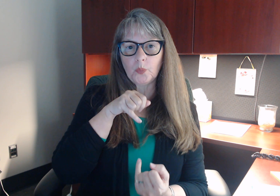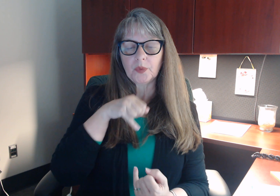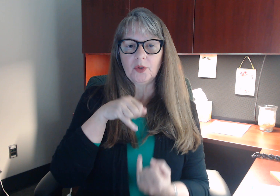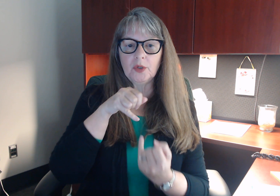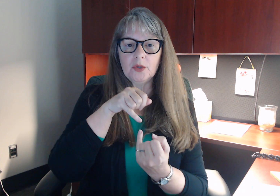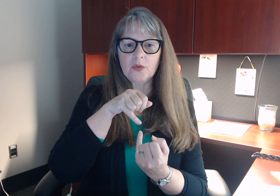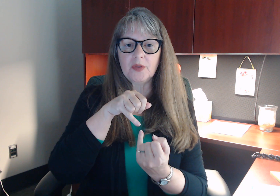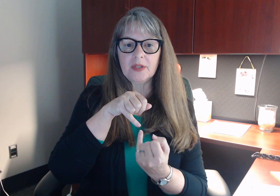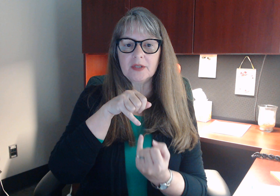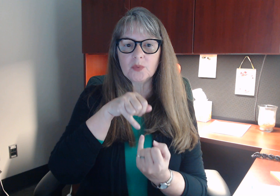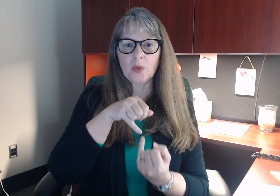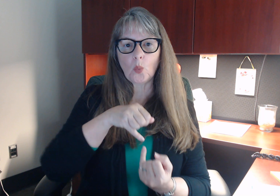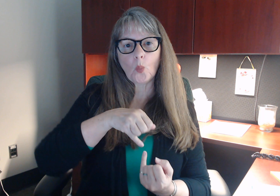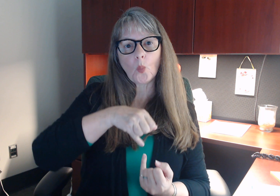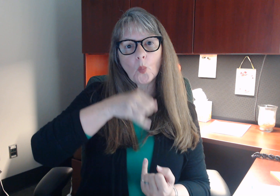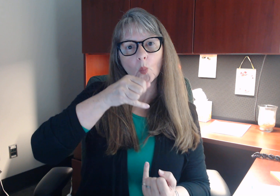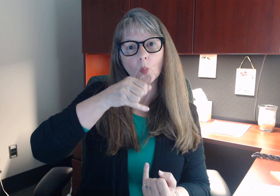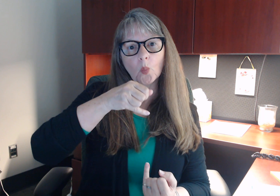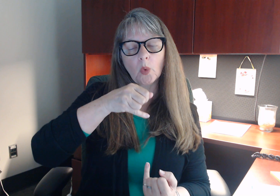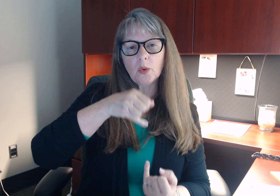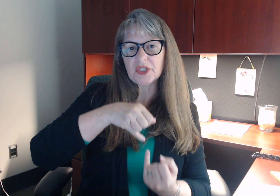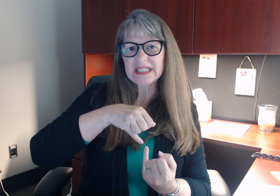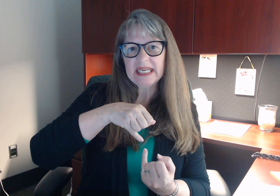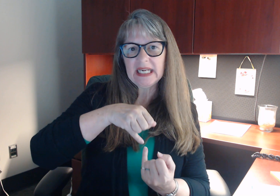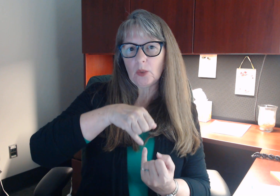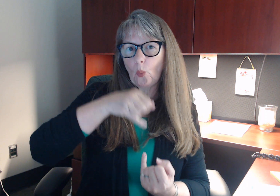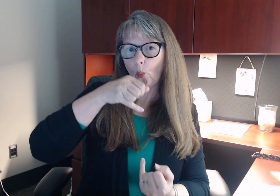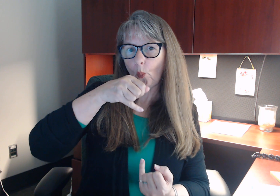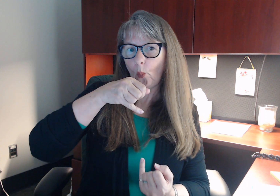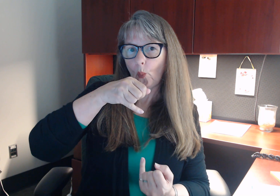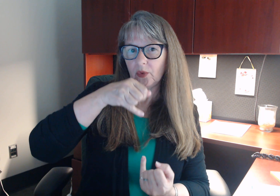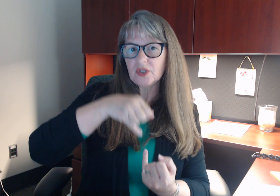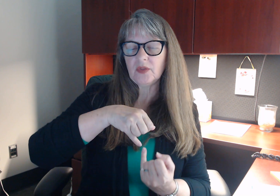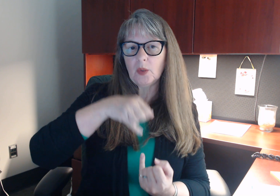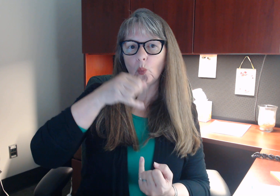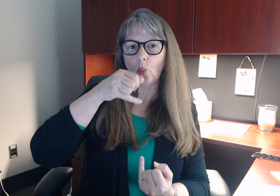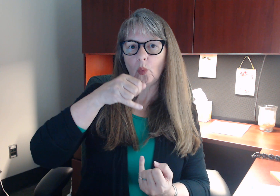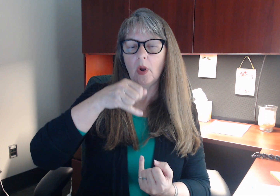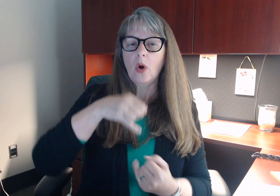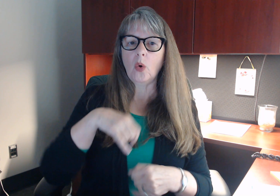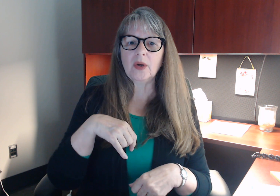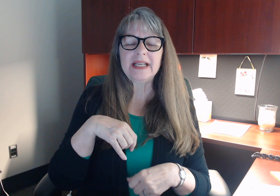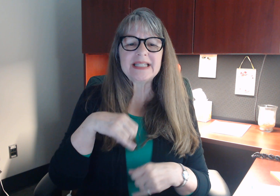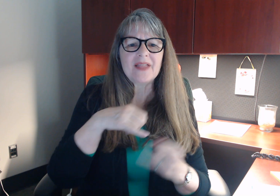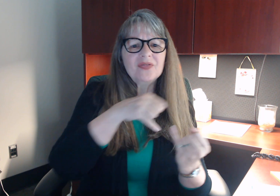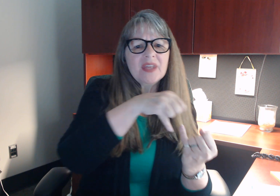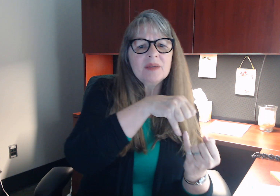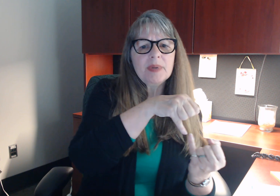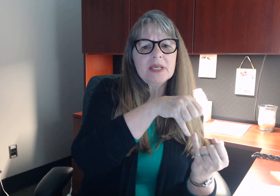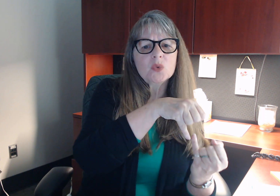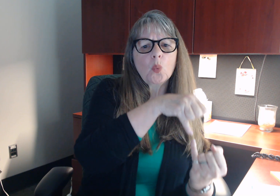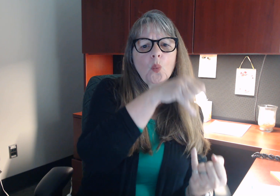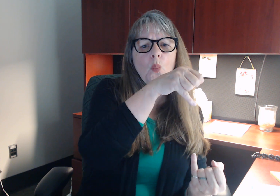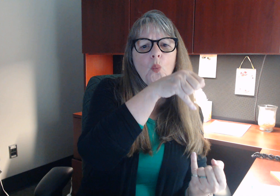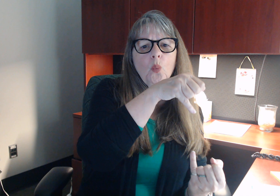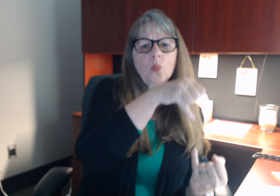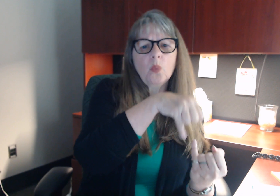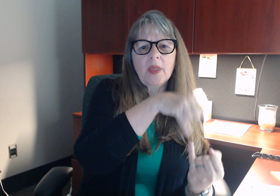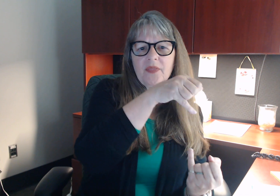You can do thin this way. Oh, she's skinny. She's thin. Or it's that thin piece. That thin